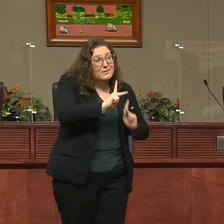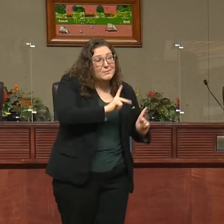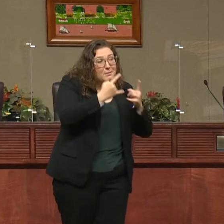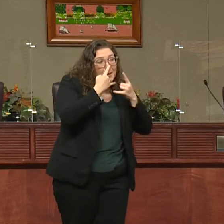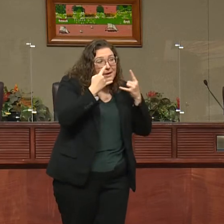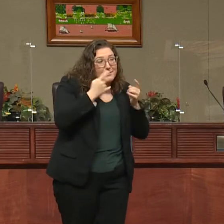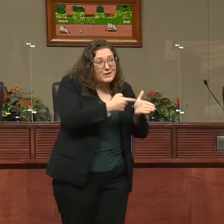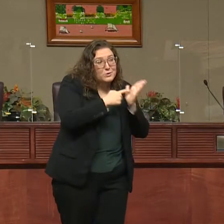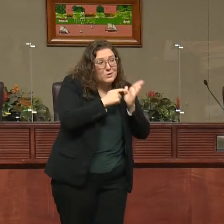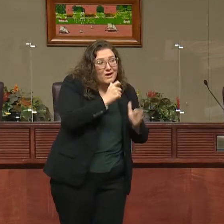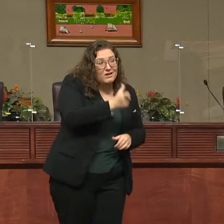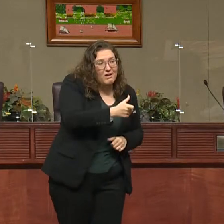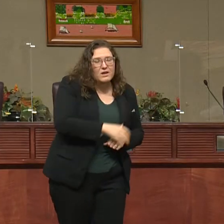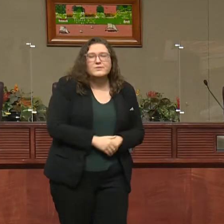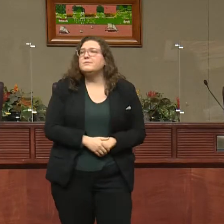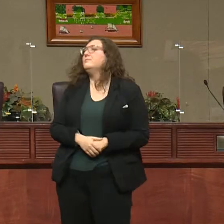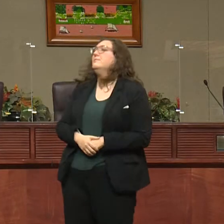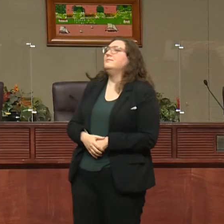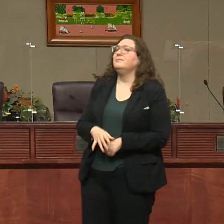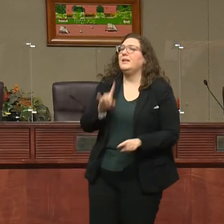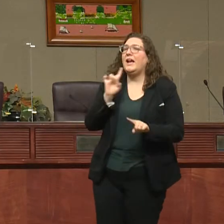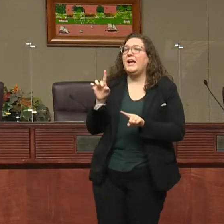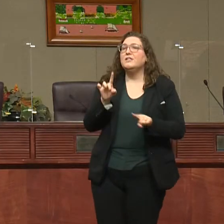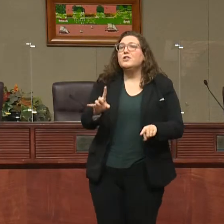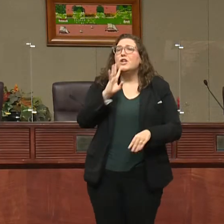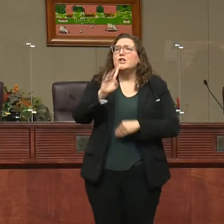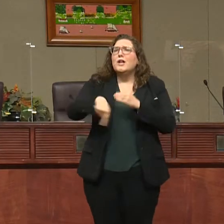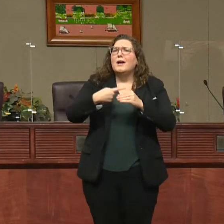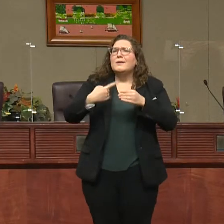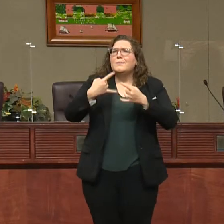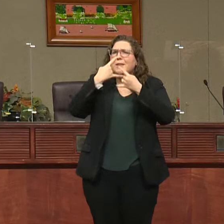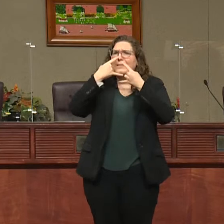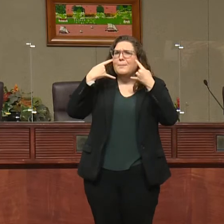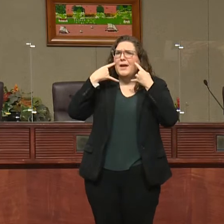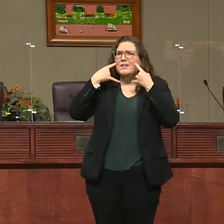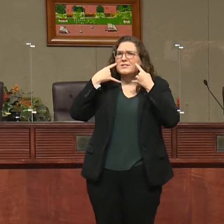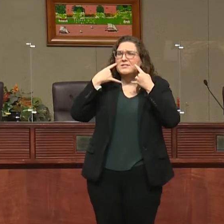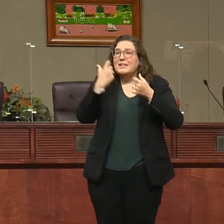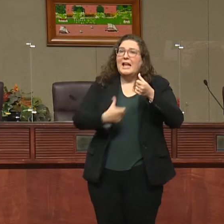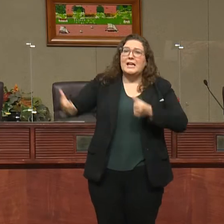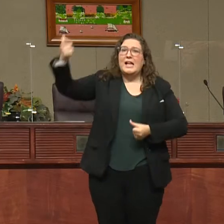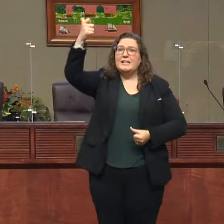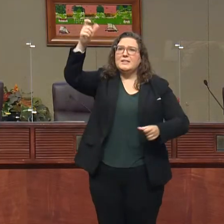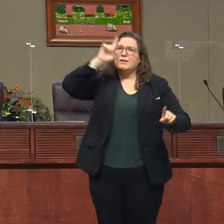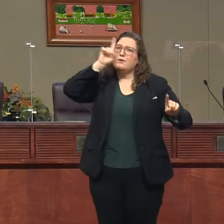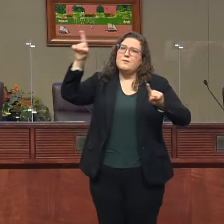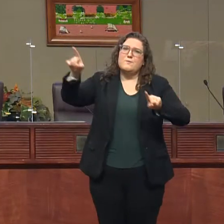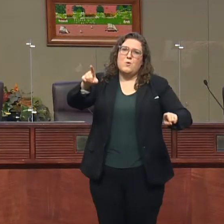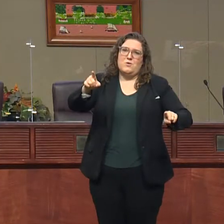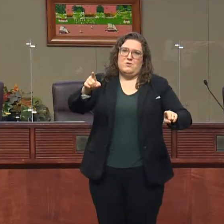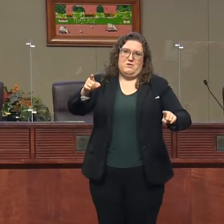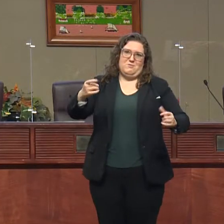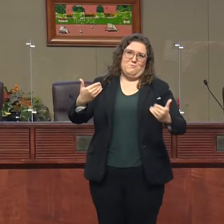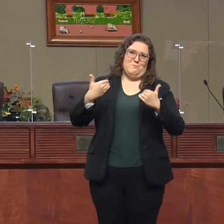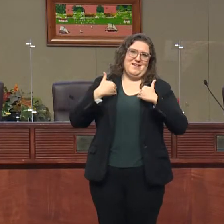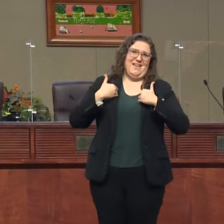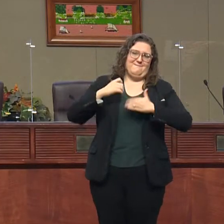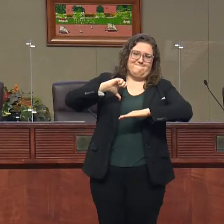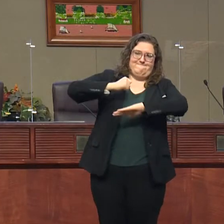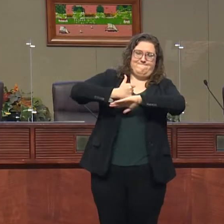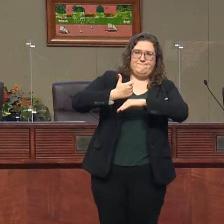that? Yes, as it relates to the facial covering executive order that remains in place and